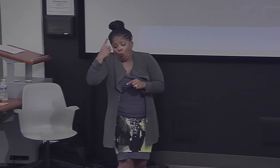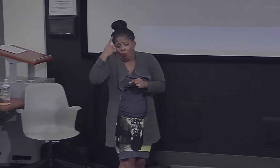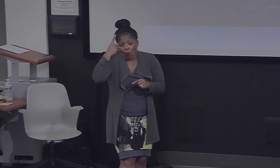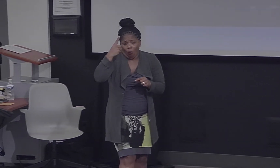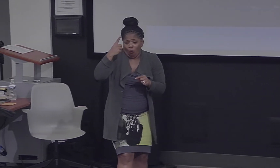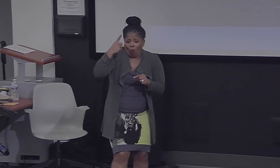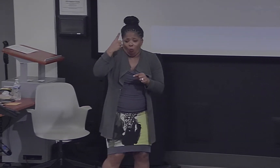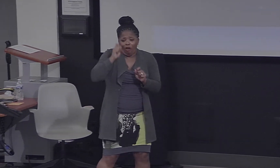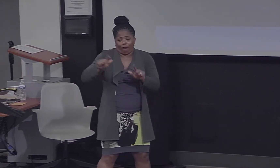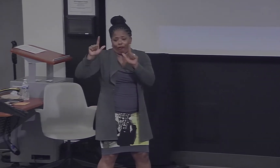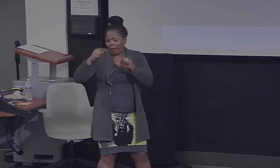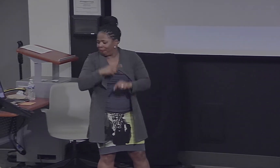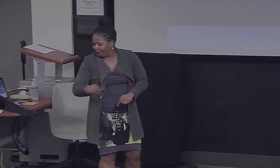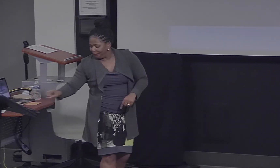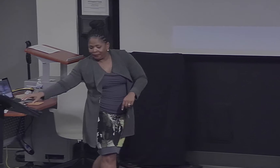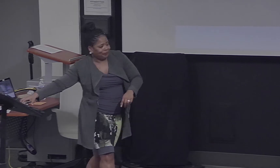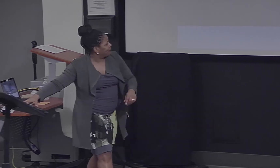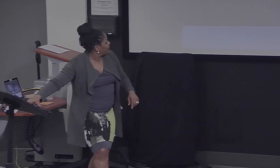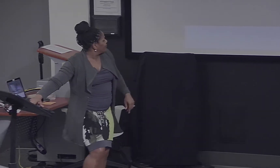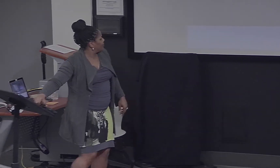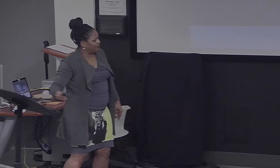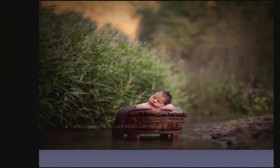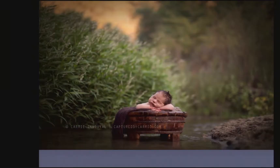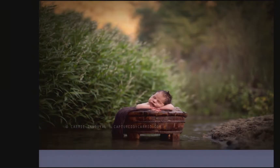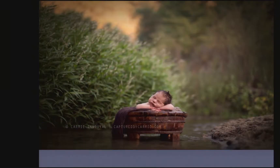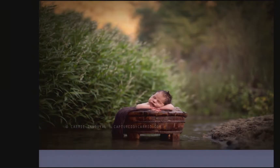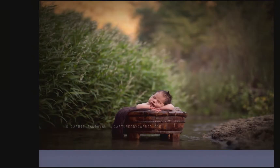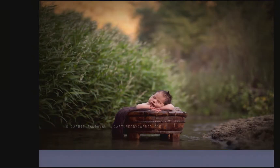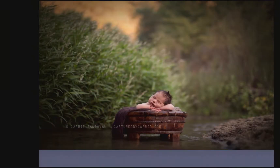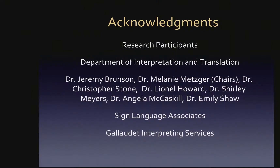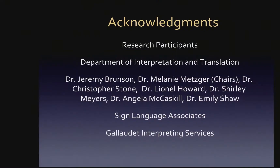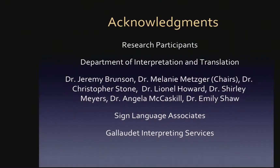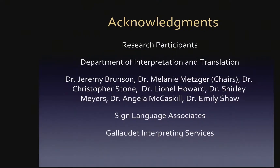that we take a step back and look at why.